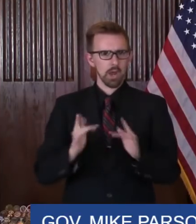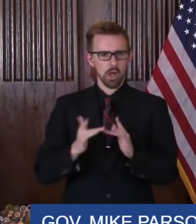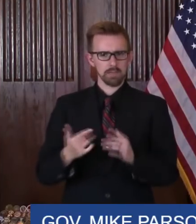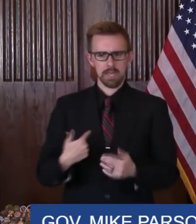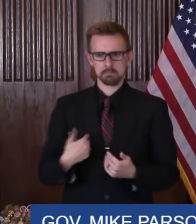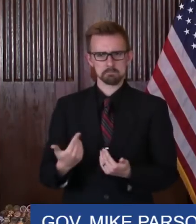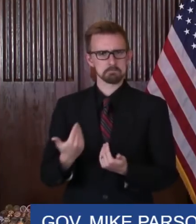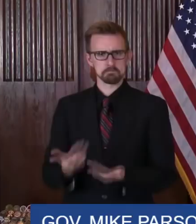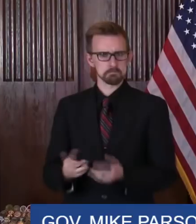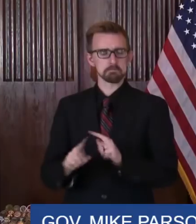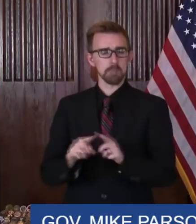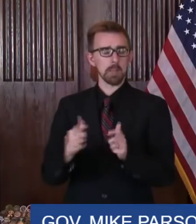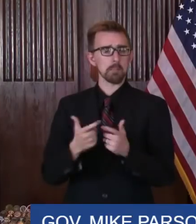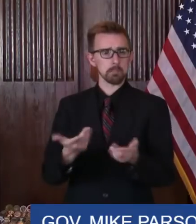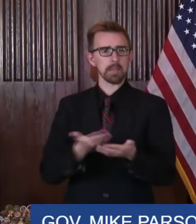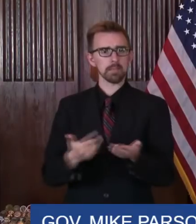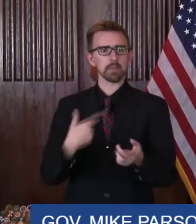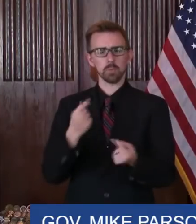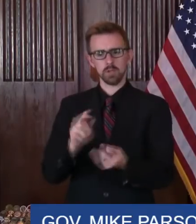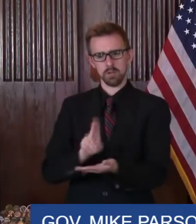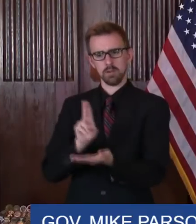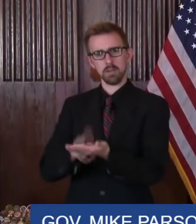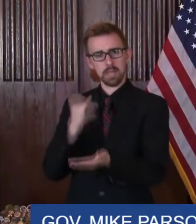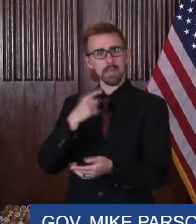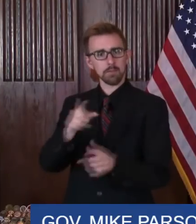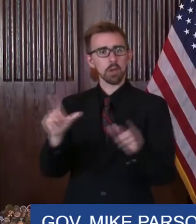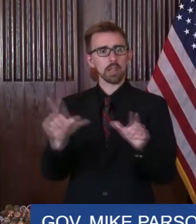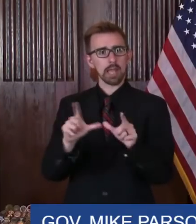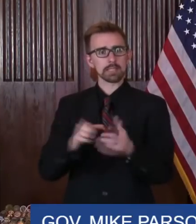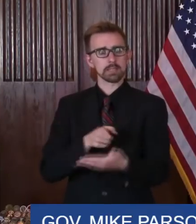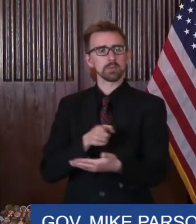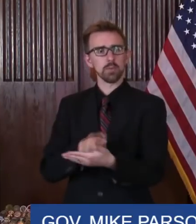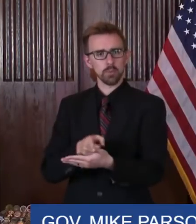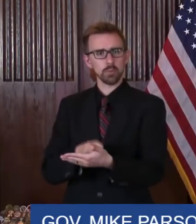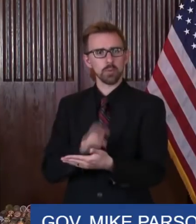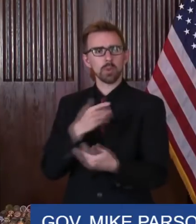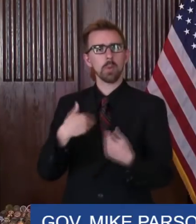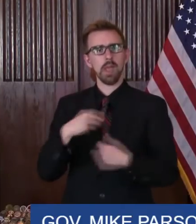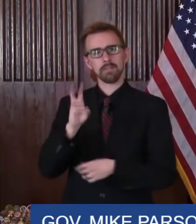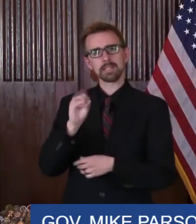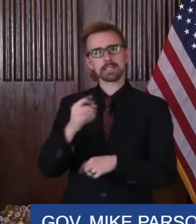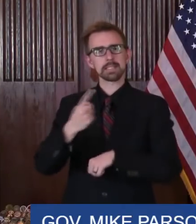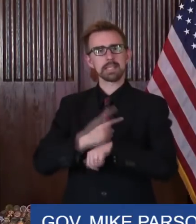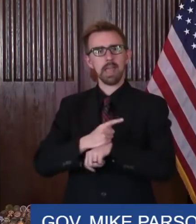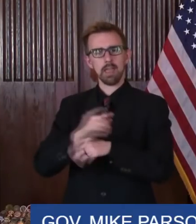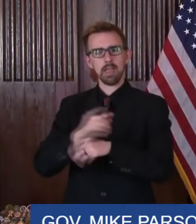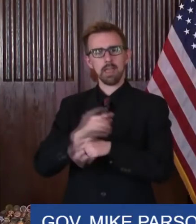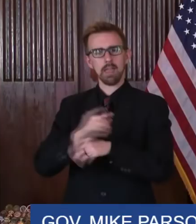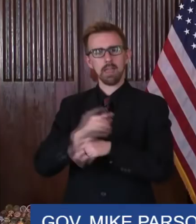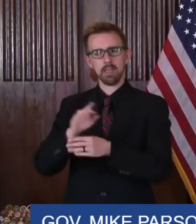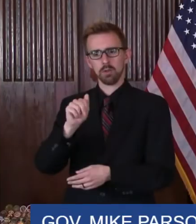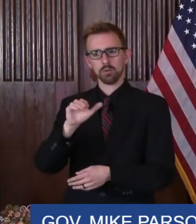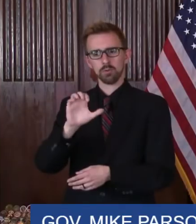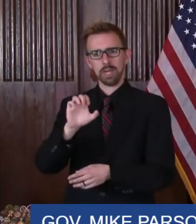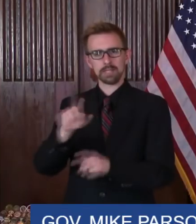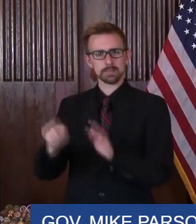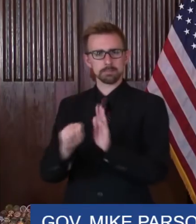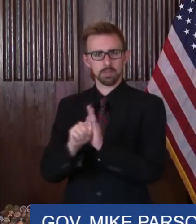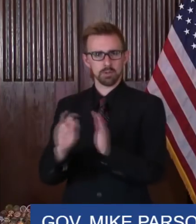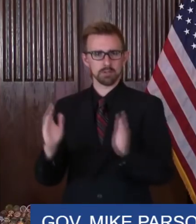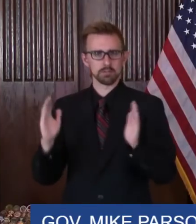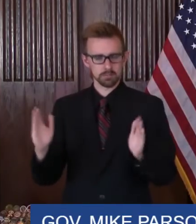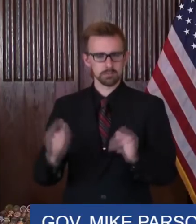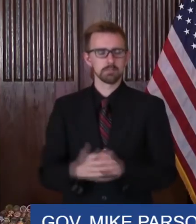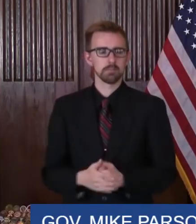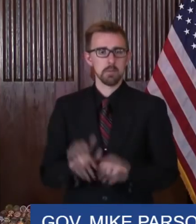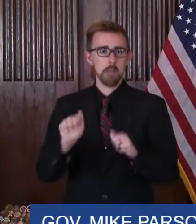online, but the big thing is we did the executive order. If your license were due, you've got a 60-day grace period to see where we're going to be on this. And that may very well